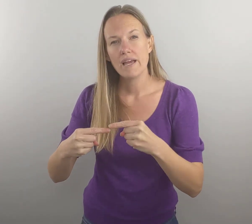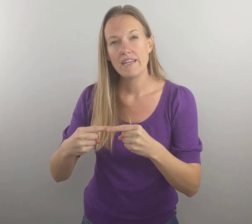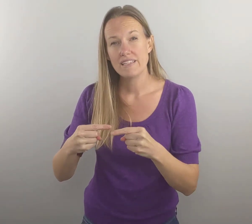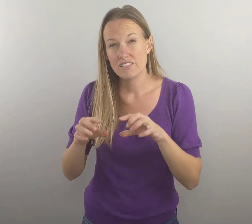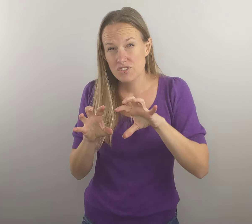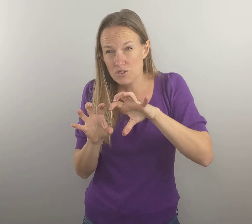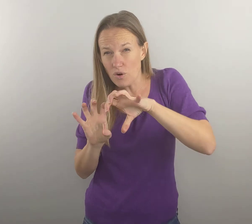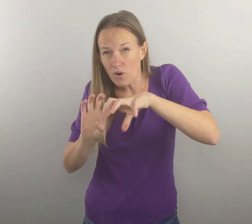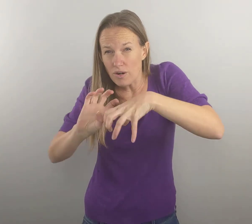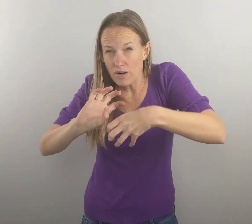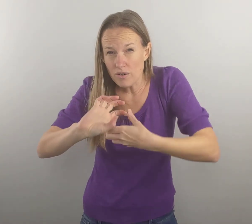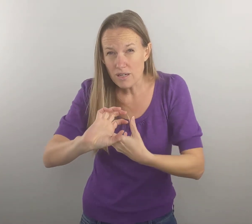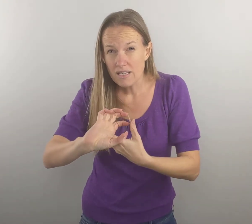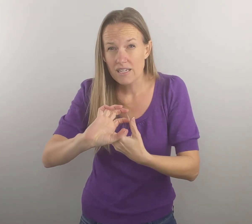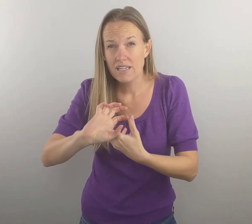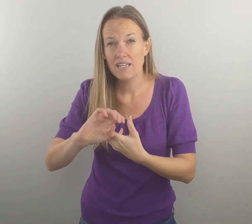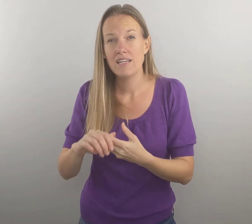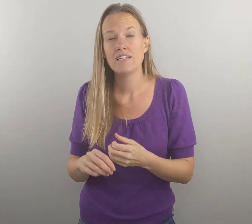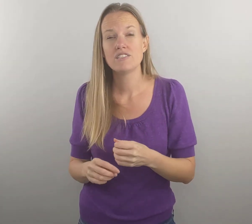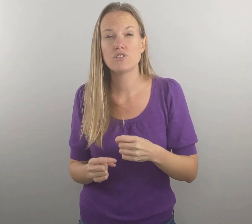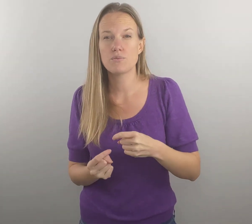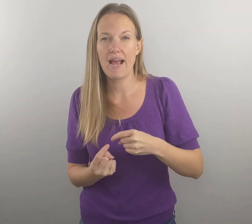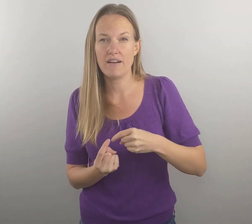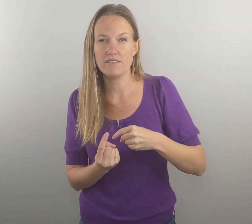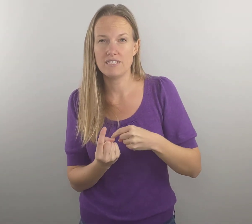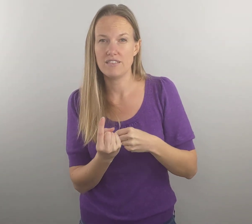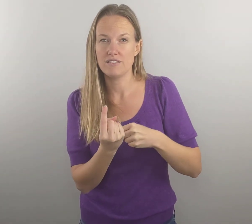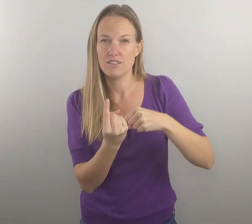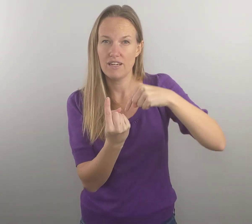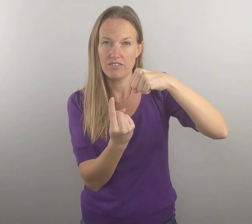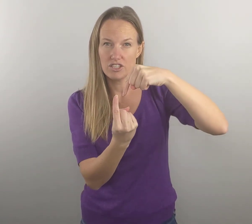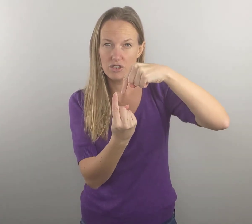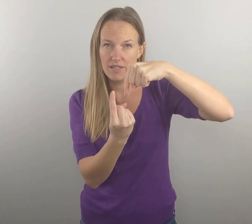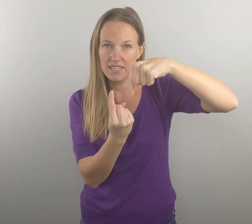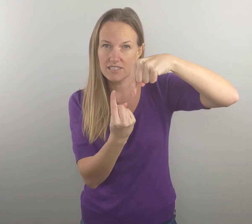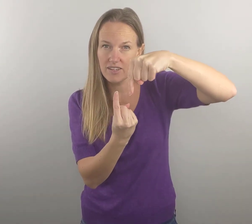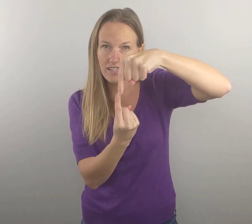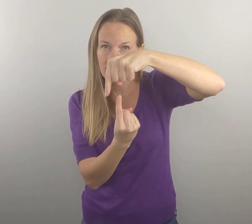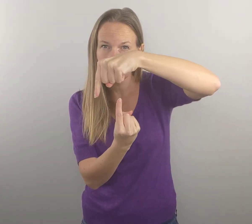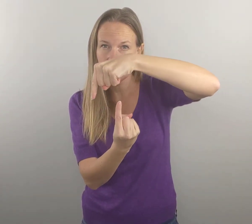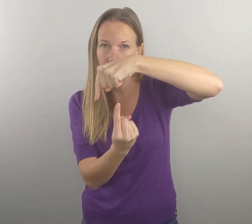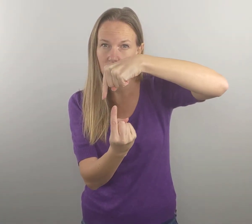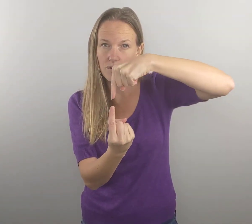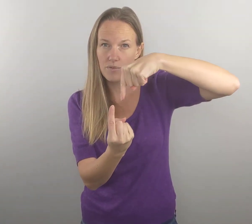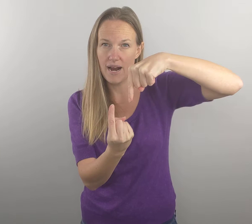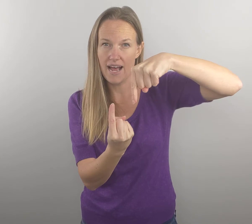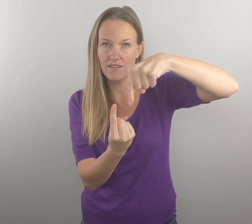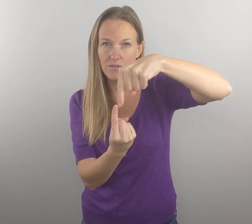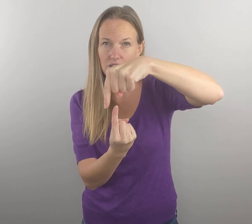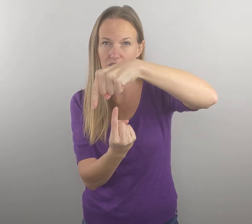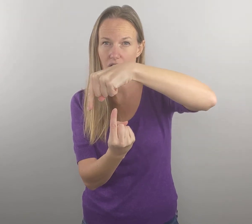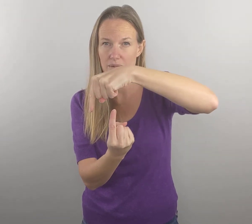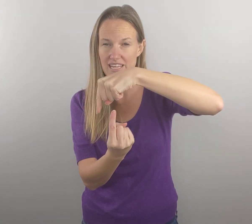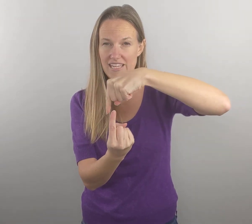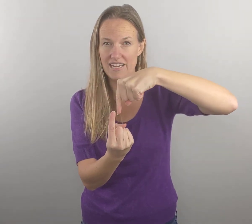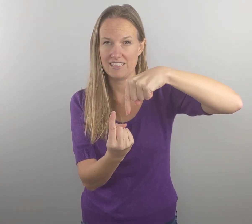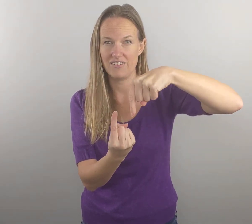and then sorrow surrounds you. So you have your 2 index fingers, and you go around with your dominant index